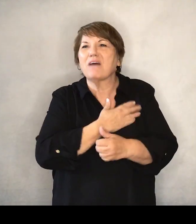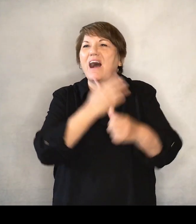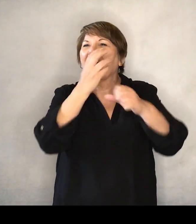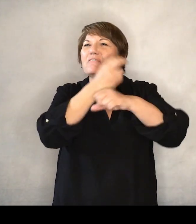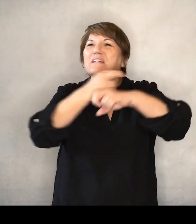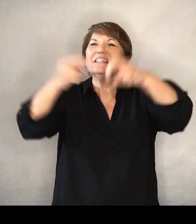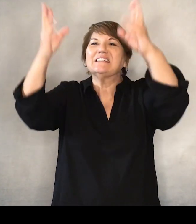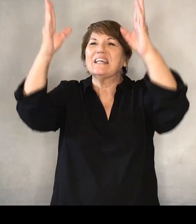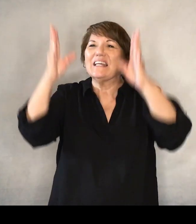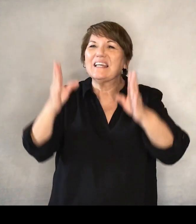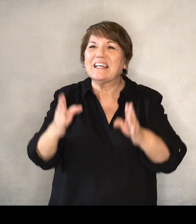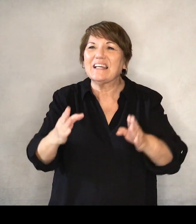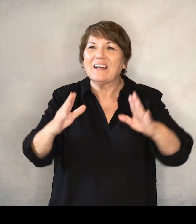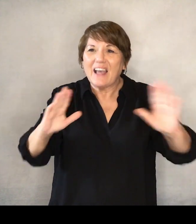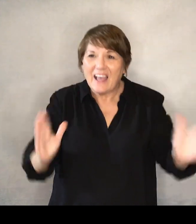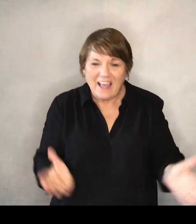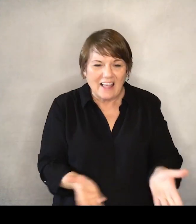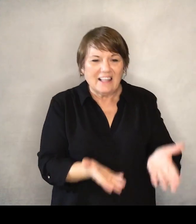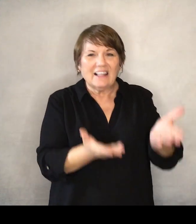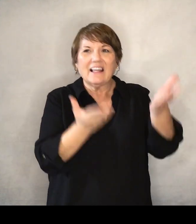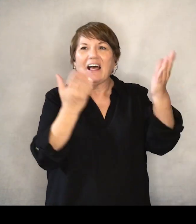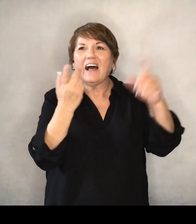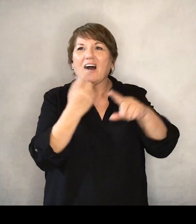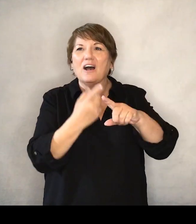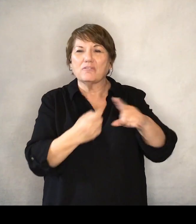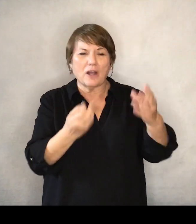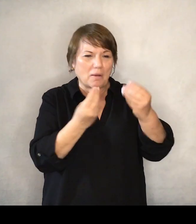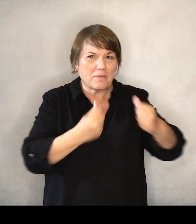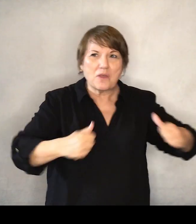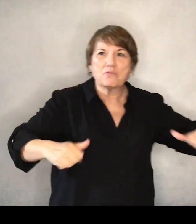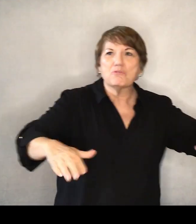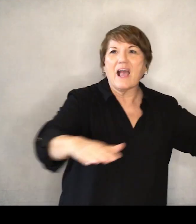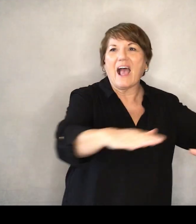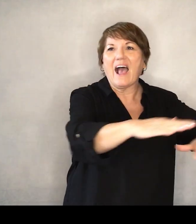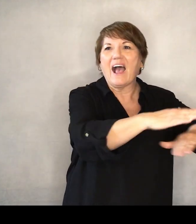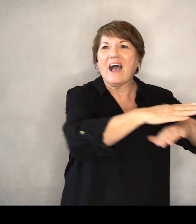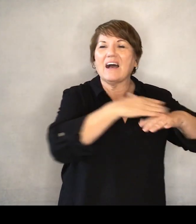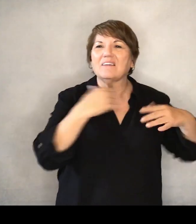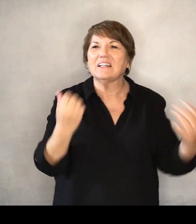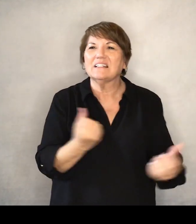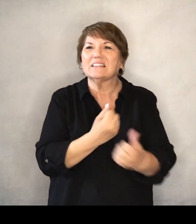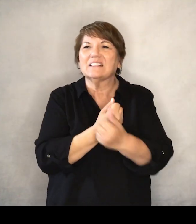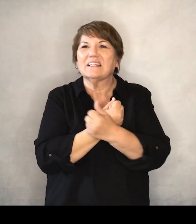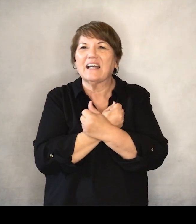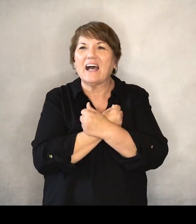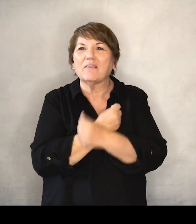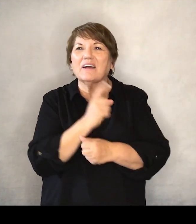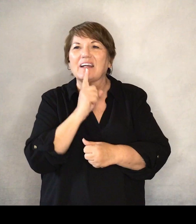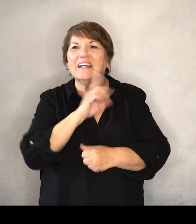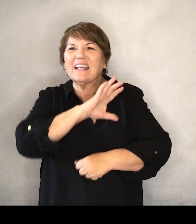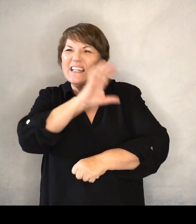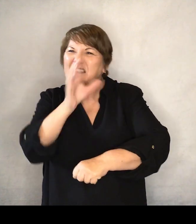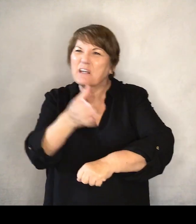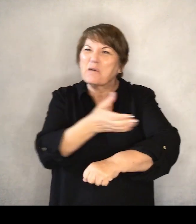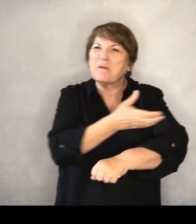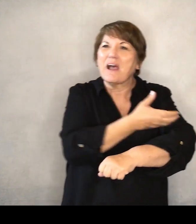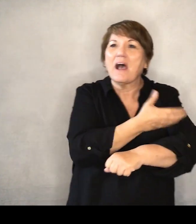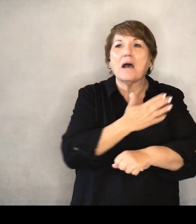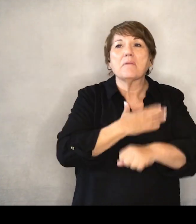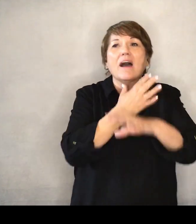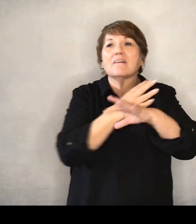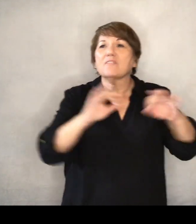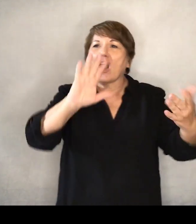redeemer, lifting me up from the ground. Love is the power where